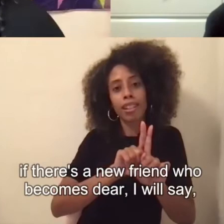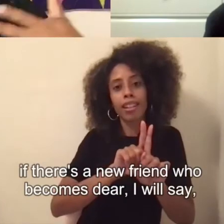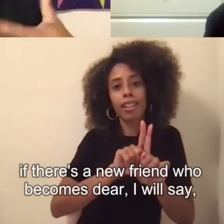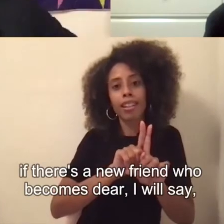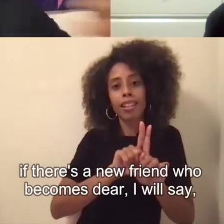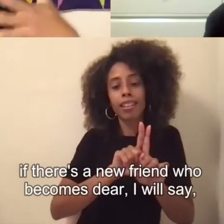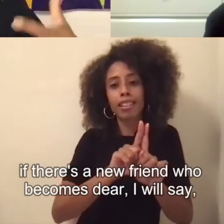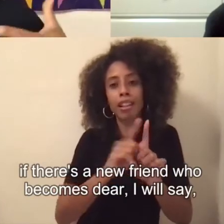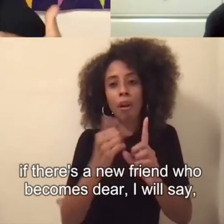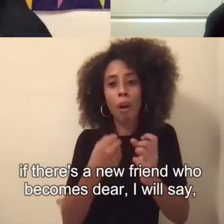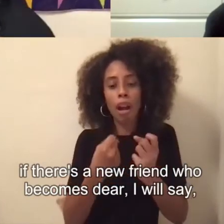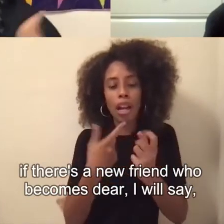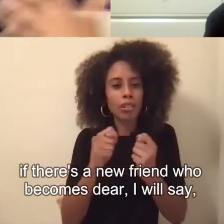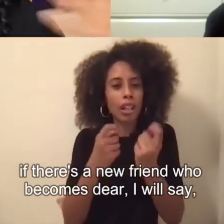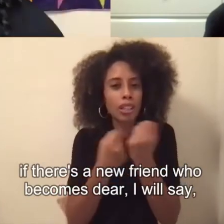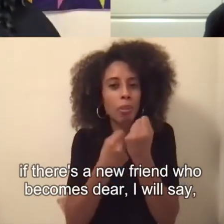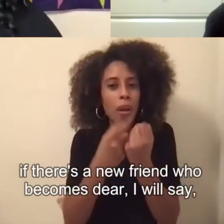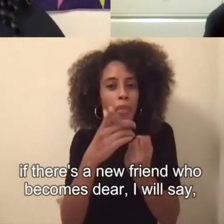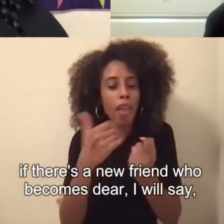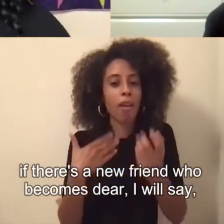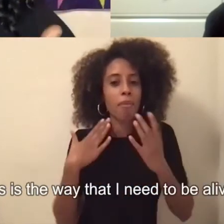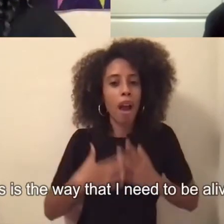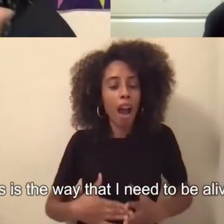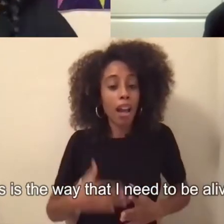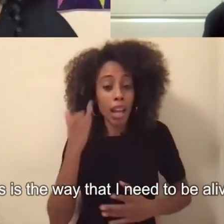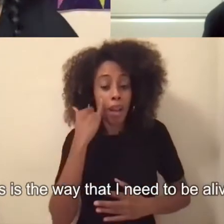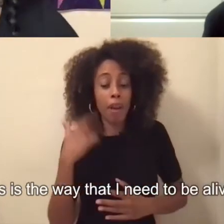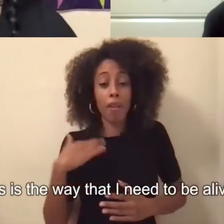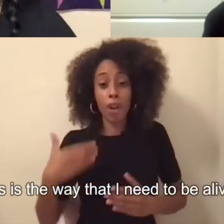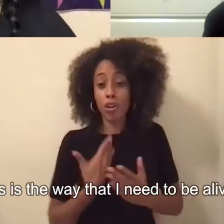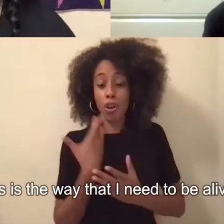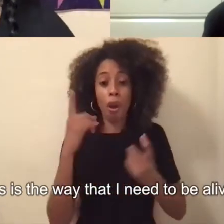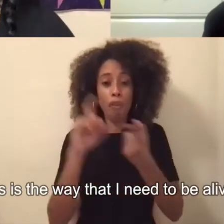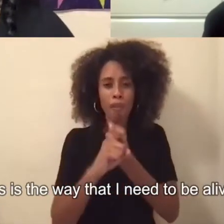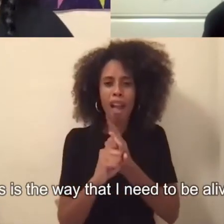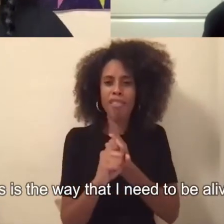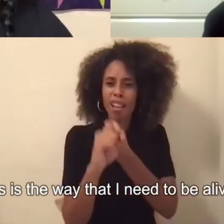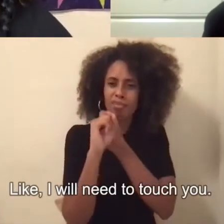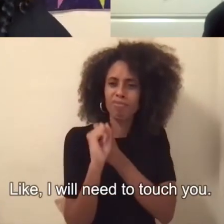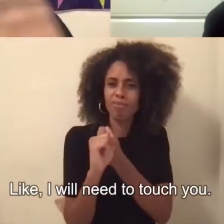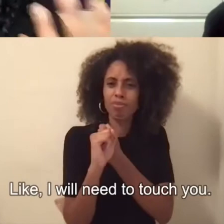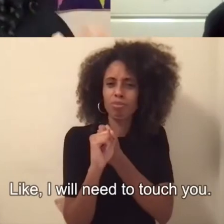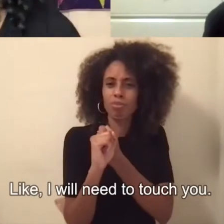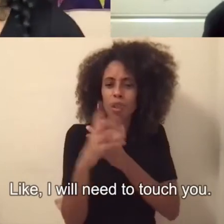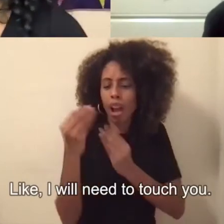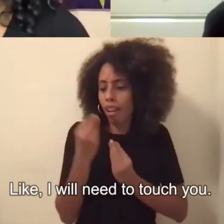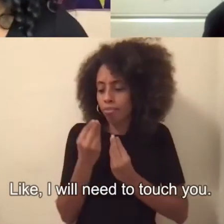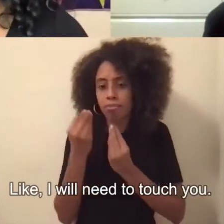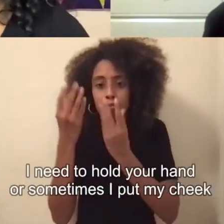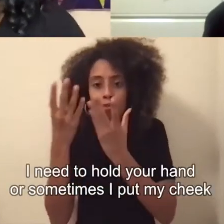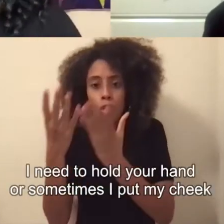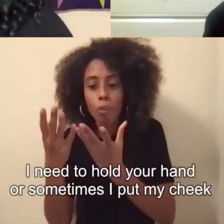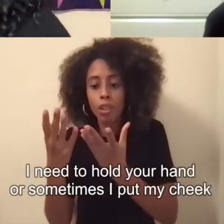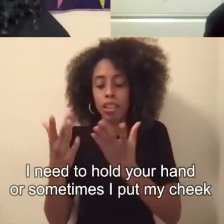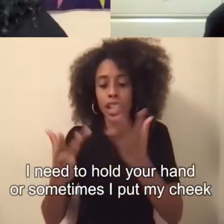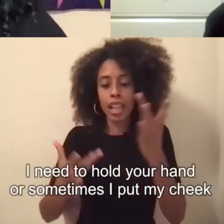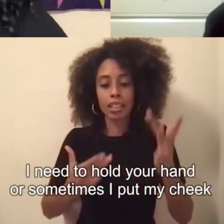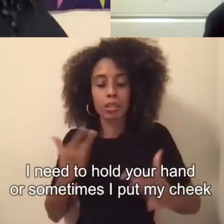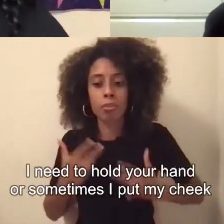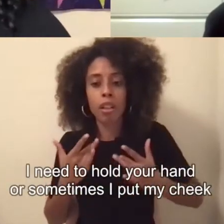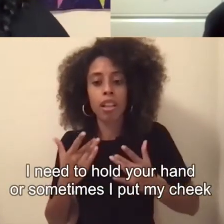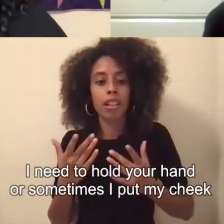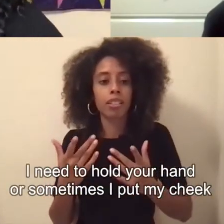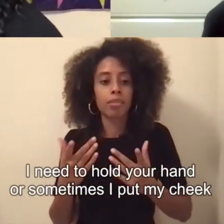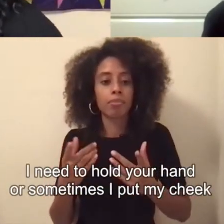there's a new friend who becomes dear, I will say, this is the way that I need to be alive. Like, I will need to touch you. I need to hold your hand.